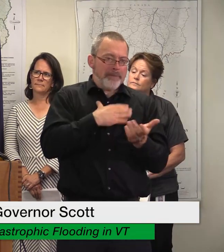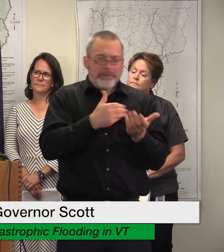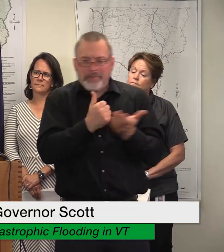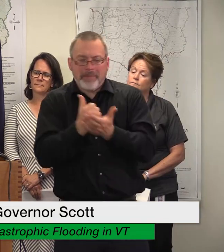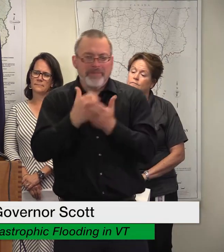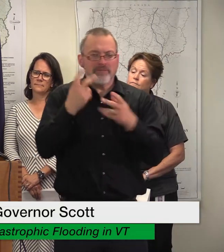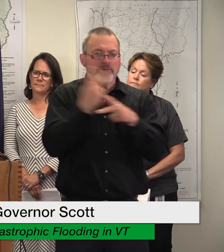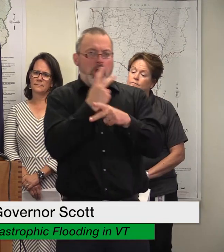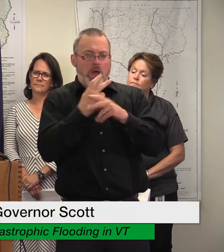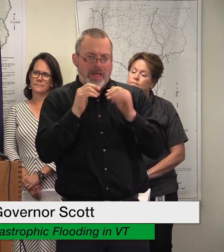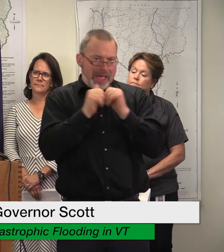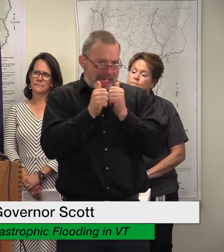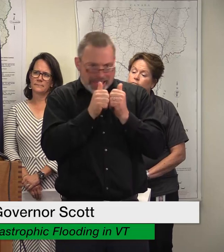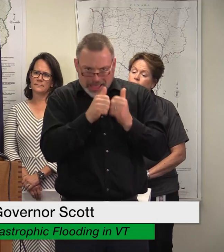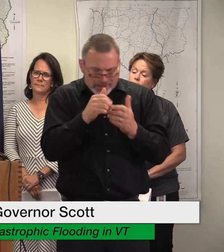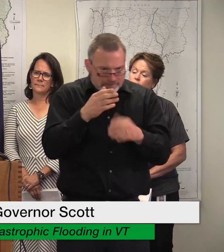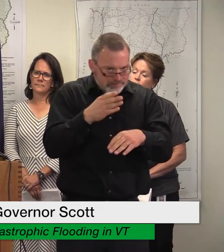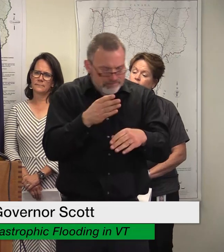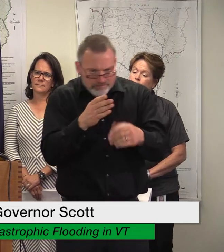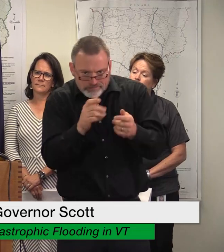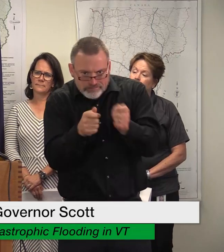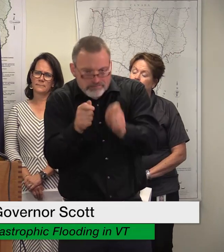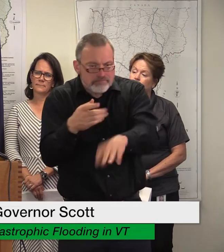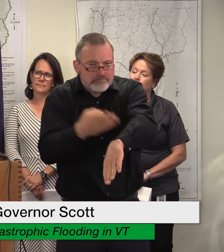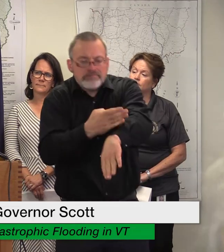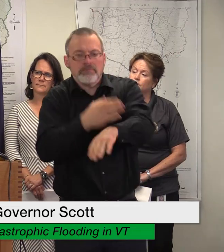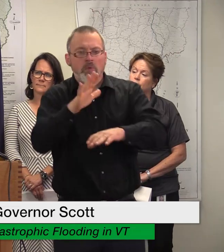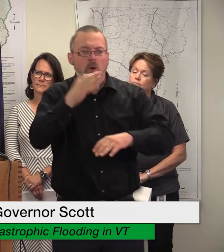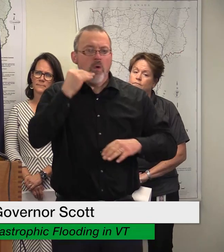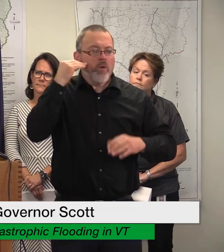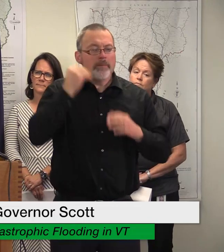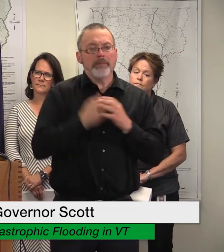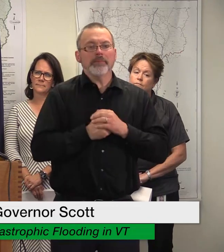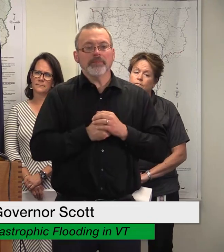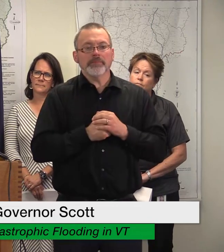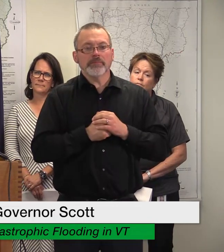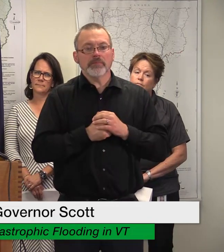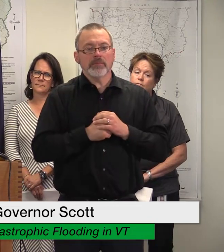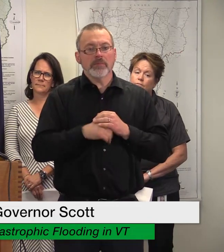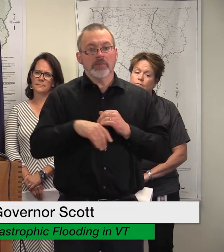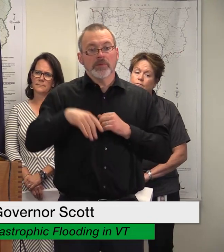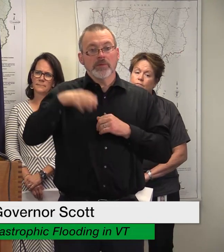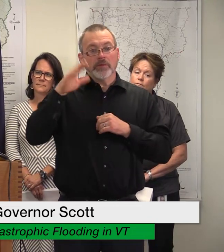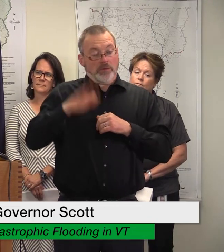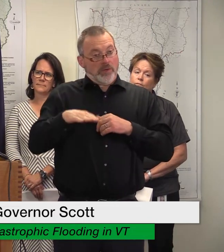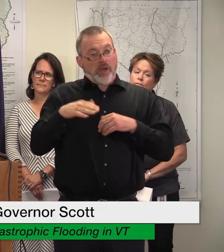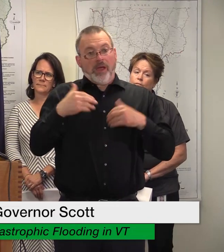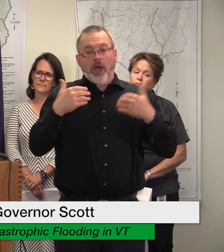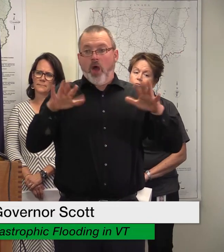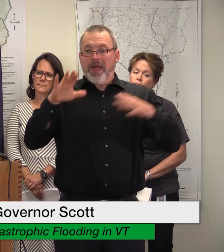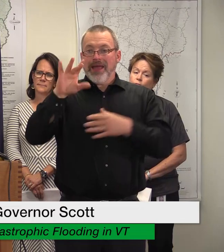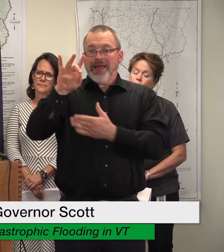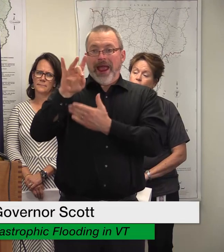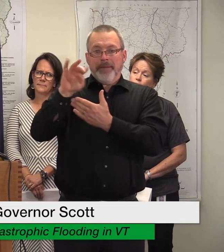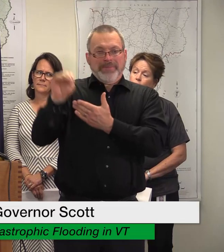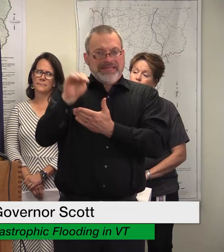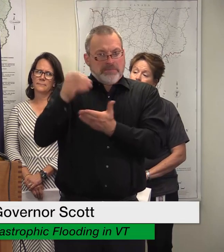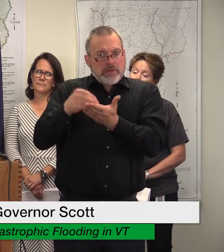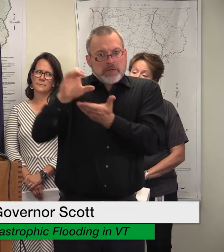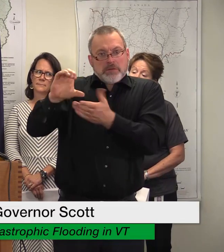losses. As of today, we've approved over $8 million in assistance to Vermont residents impacted by these